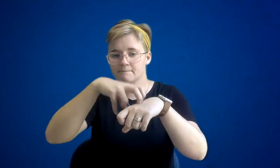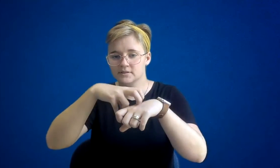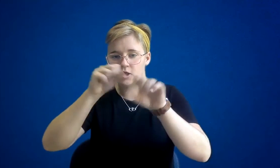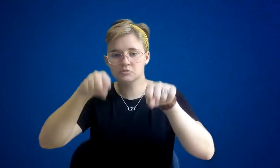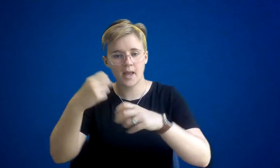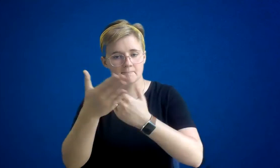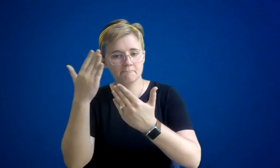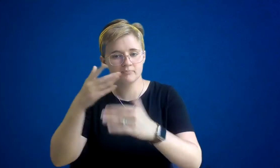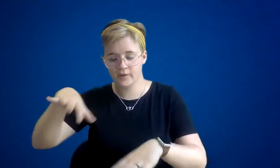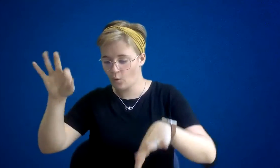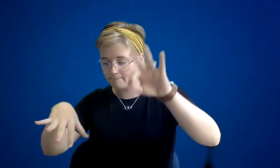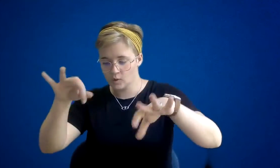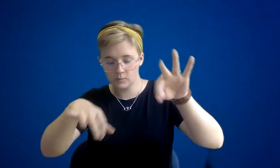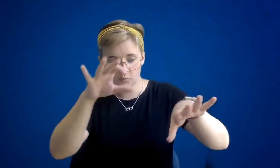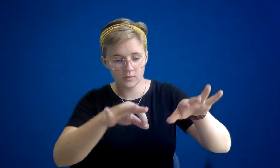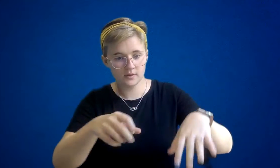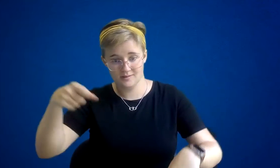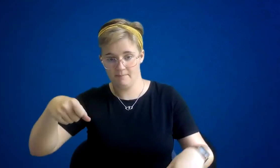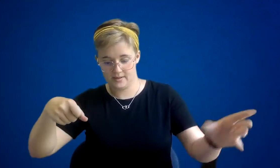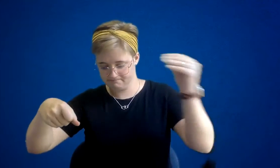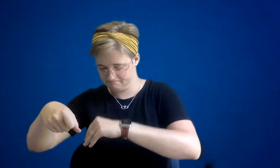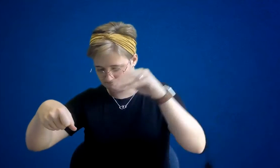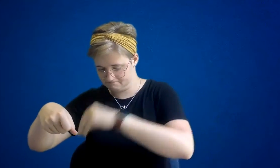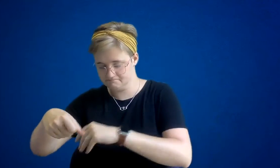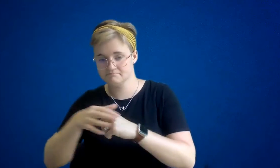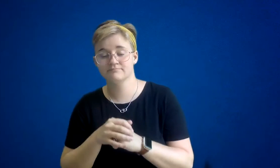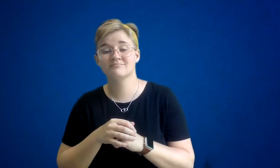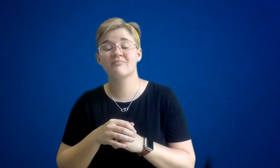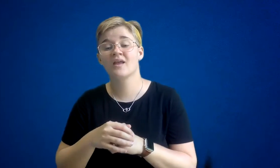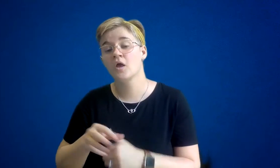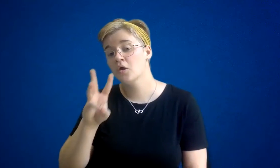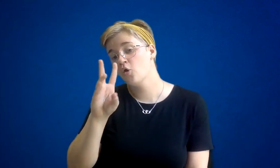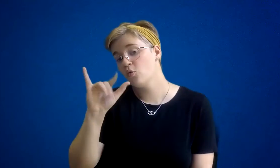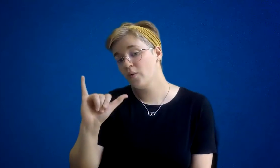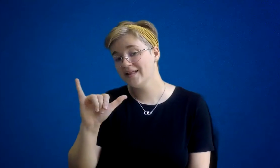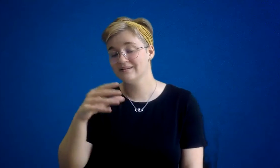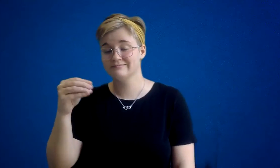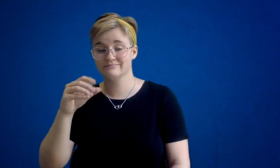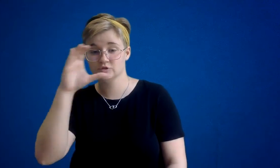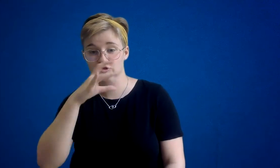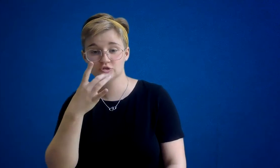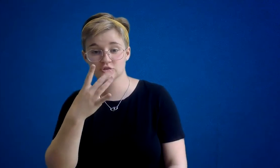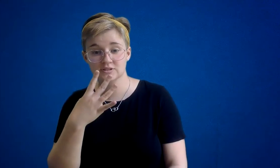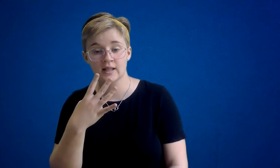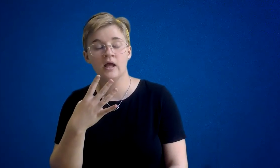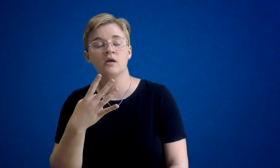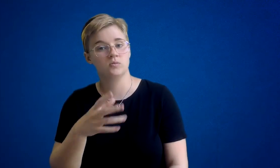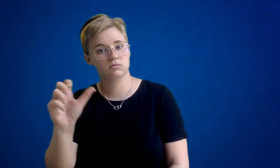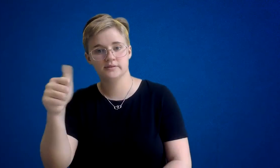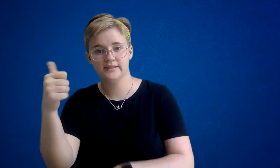It took Little Willie and Searchlight over 10 days to complete the harvest, but they made it. Either the